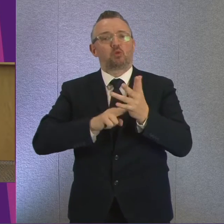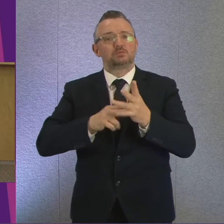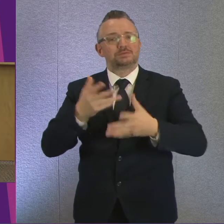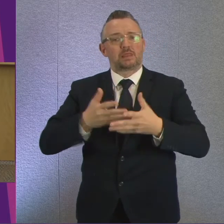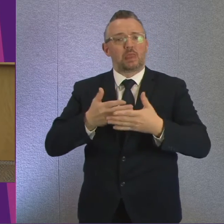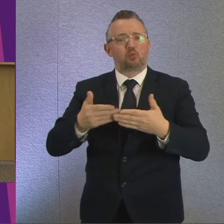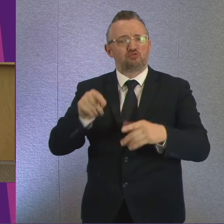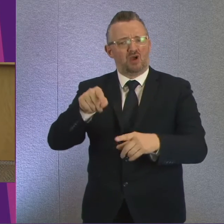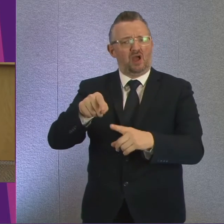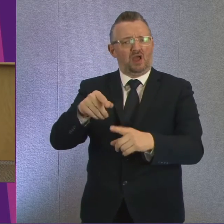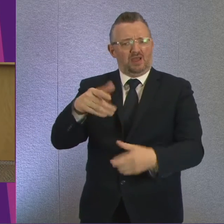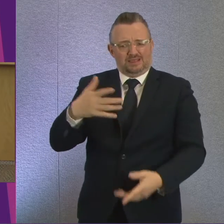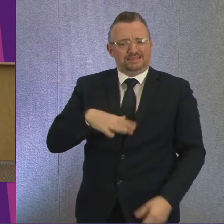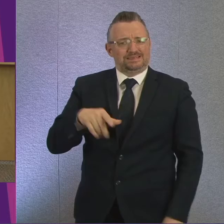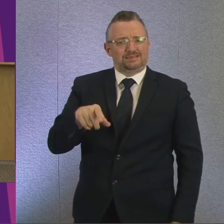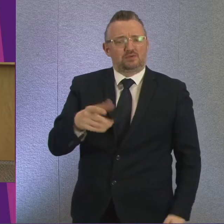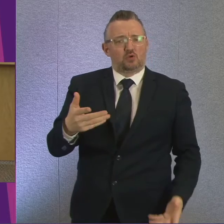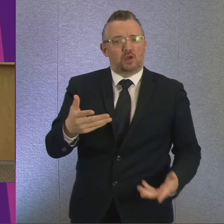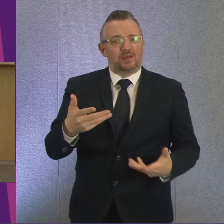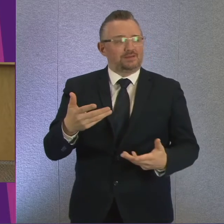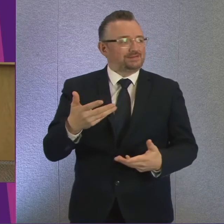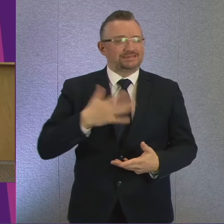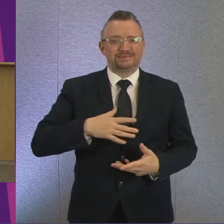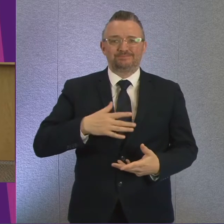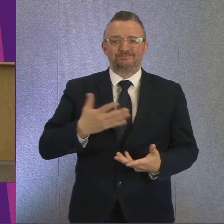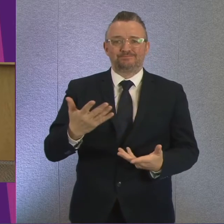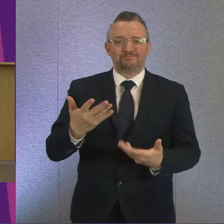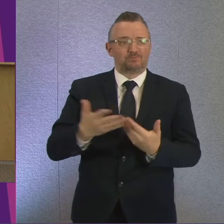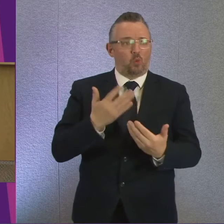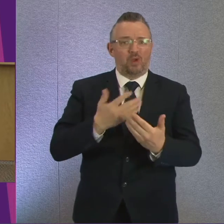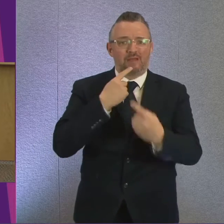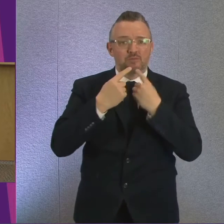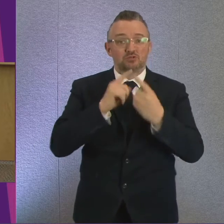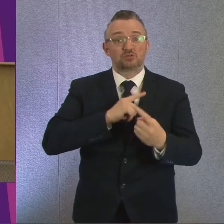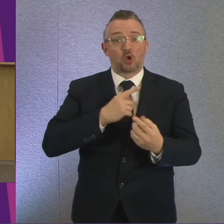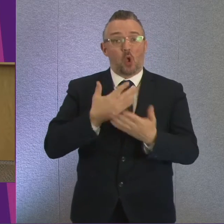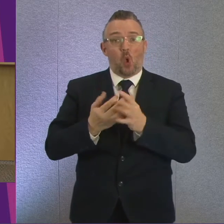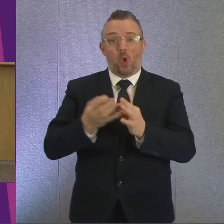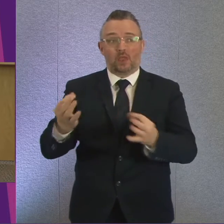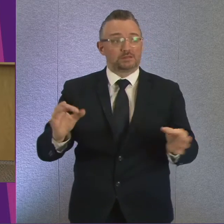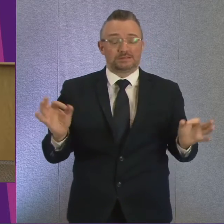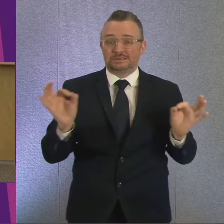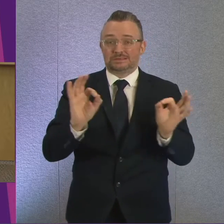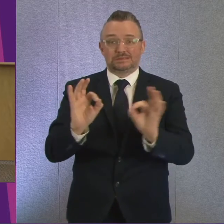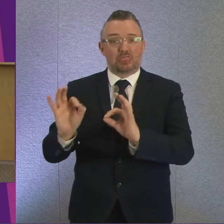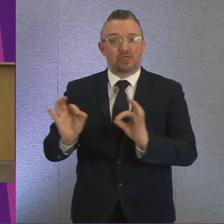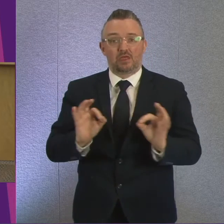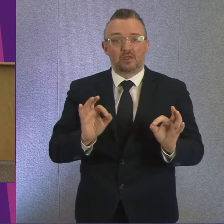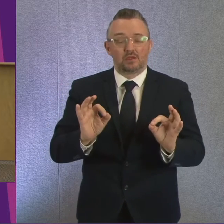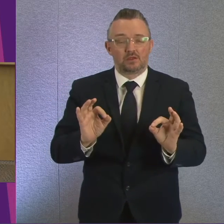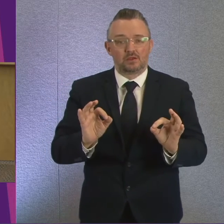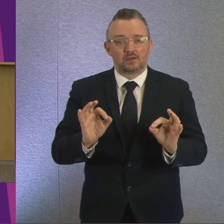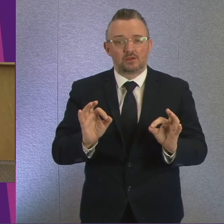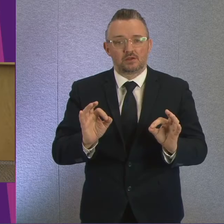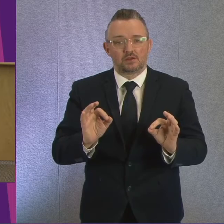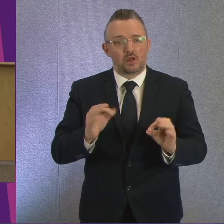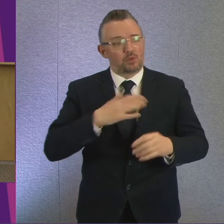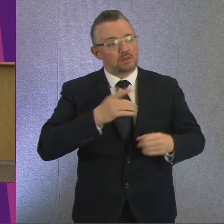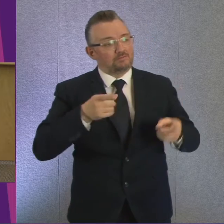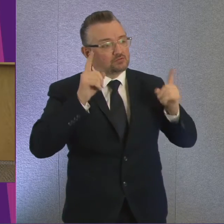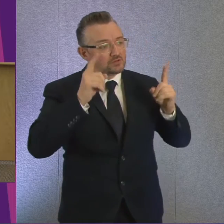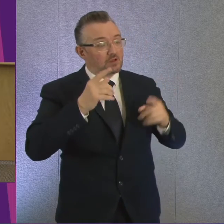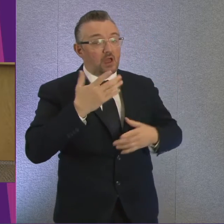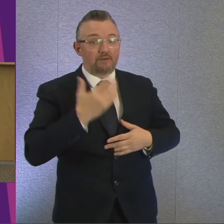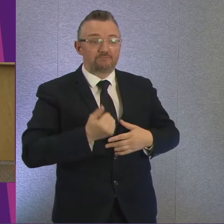requests for more from him, and the rest of his family have yet to bear fruit. Will the Minister ensure that videos and